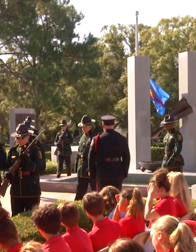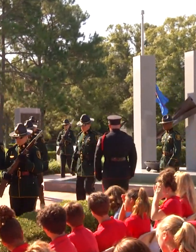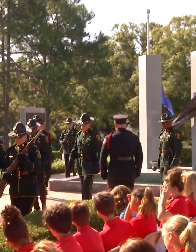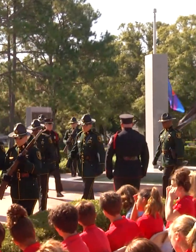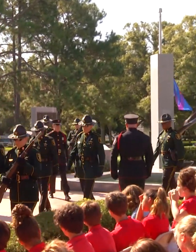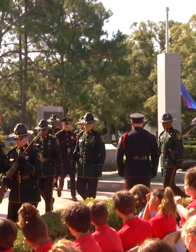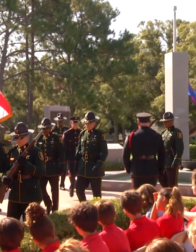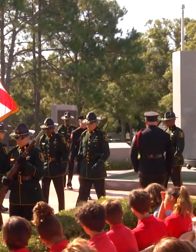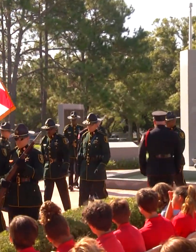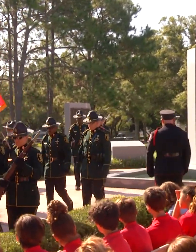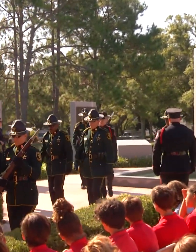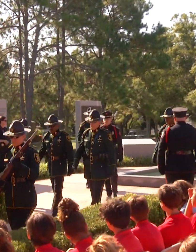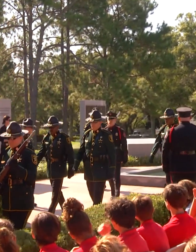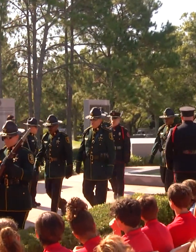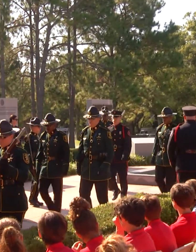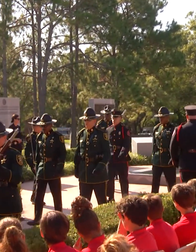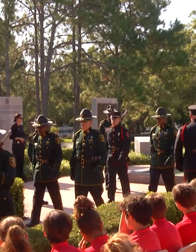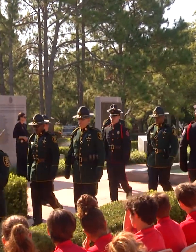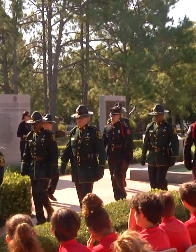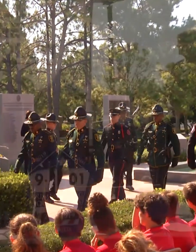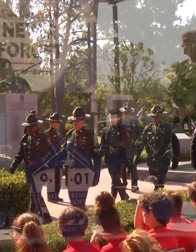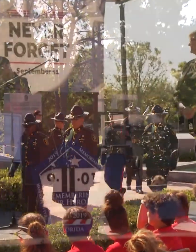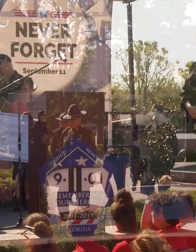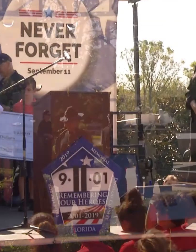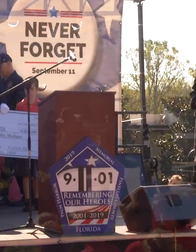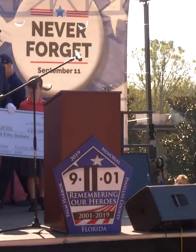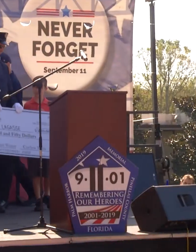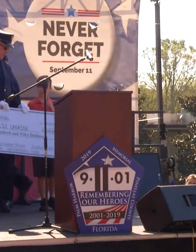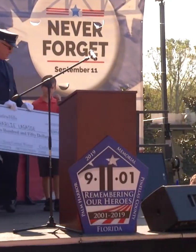And we thank you for our freedom, and we remember.